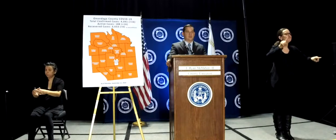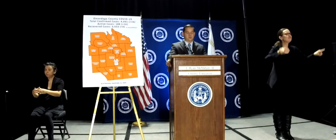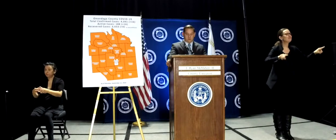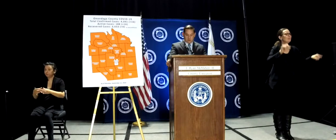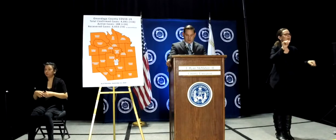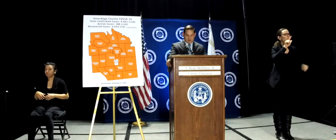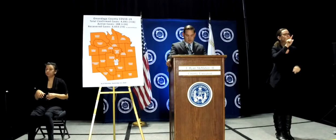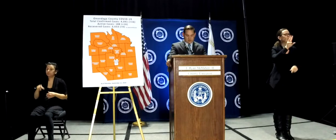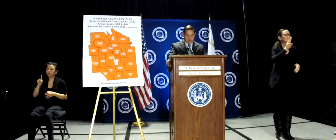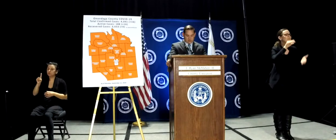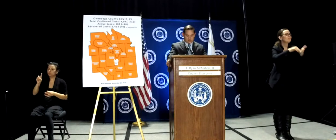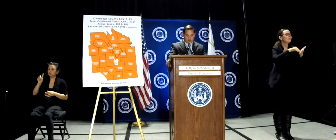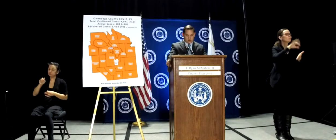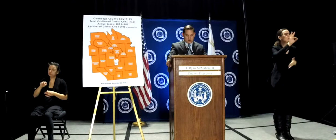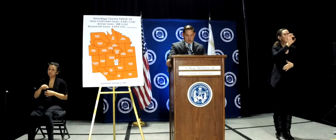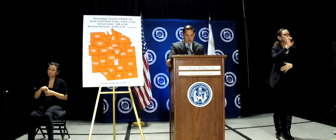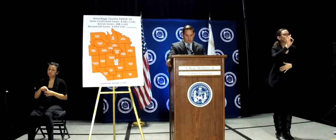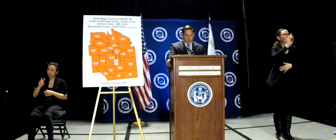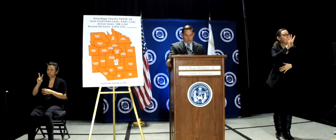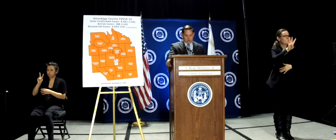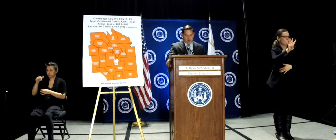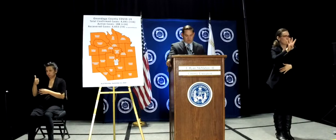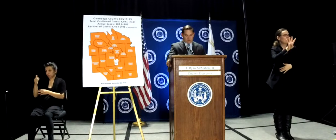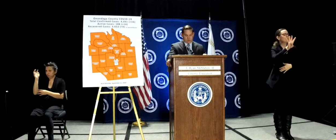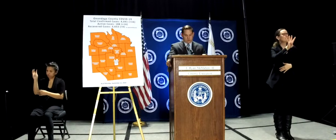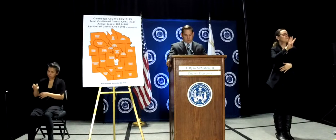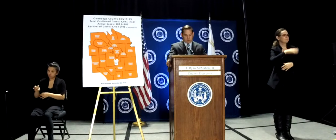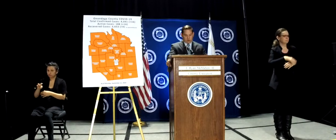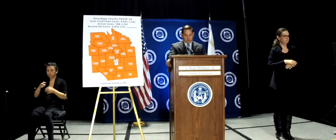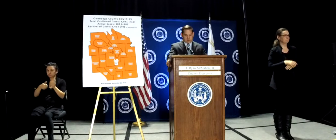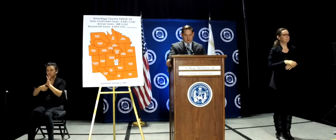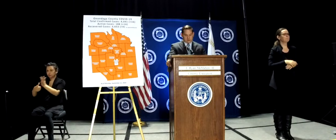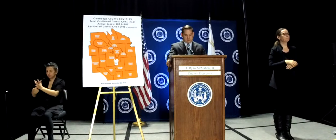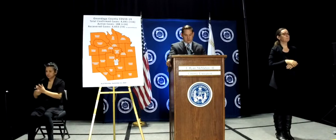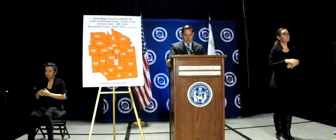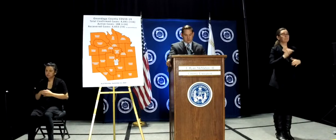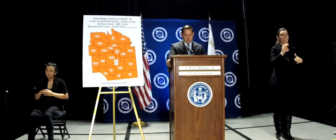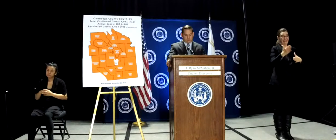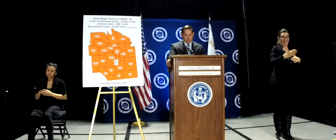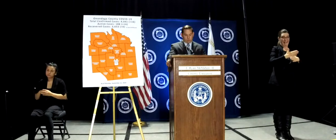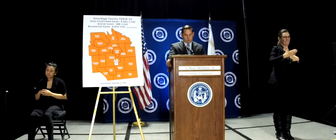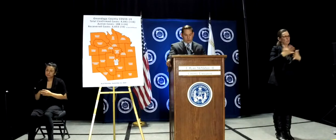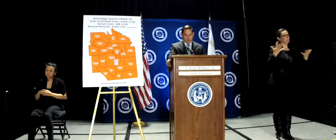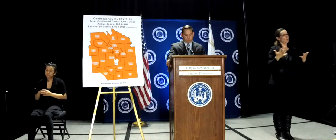26,984 tests over the last 7 days. Our rolling average with all tests is